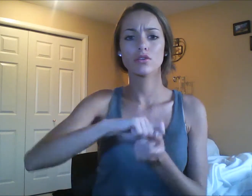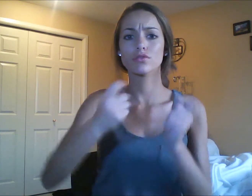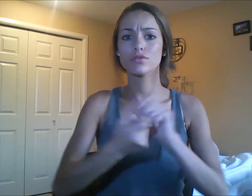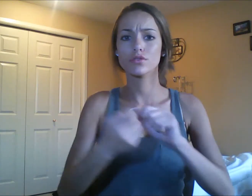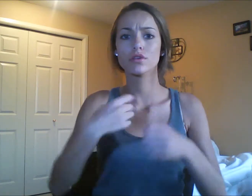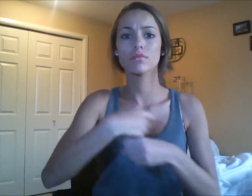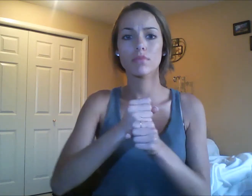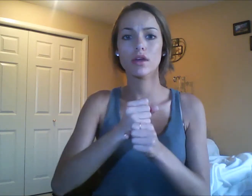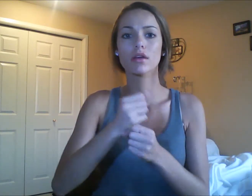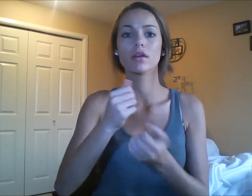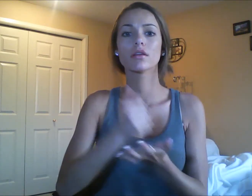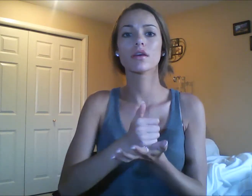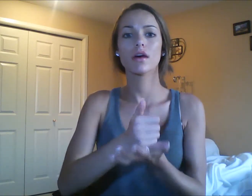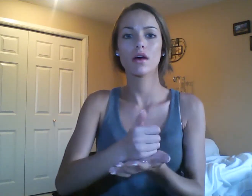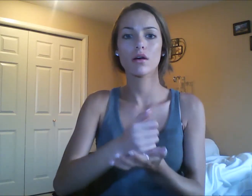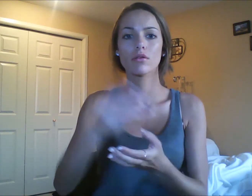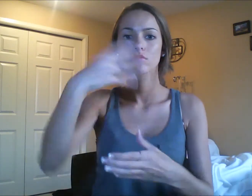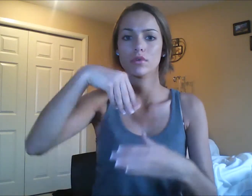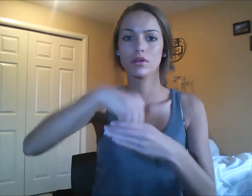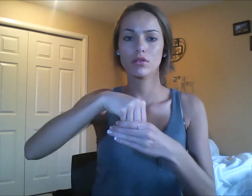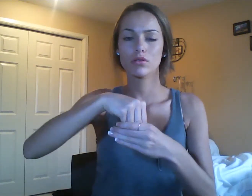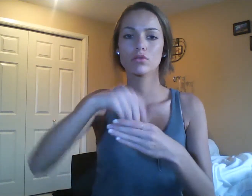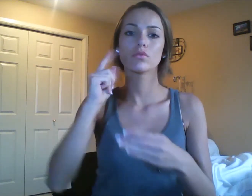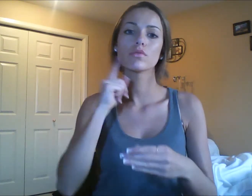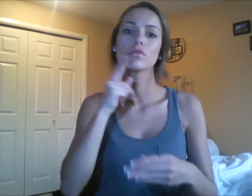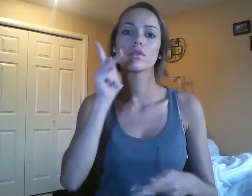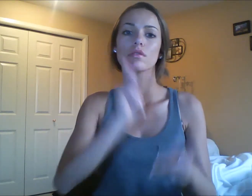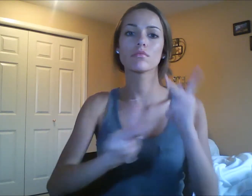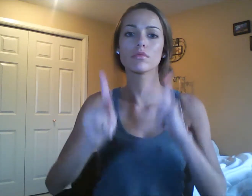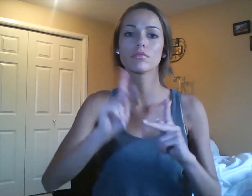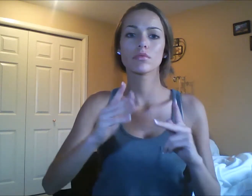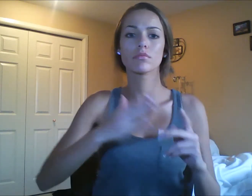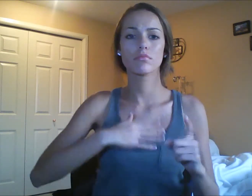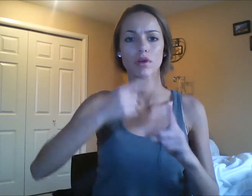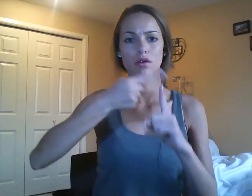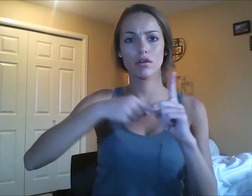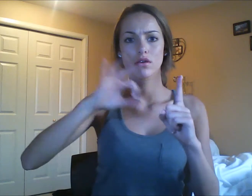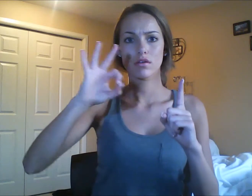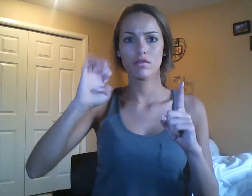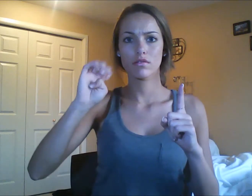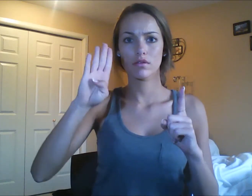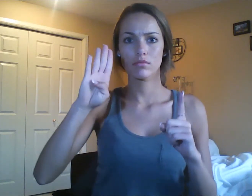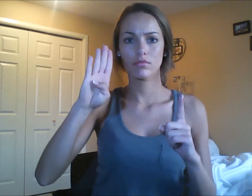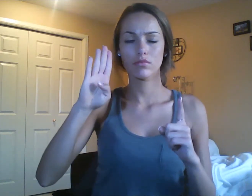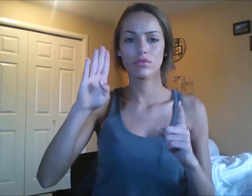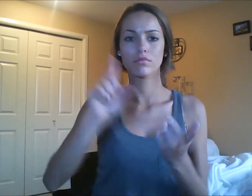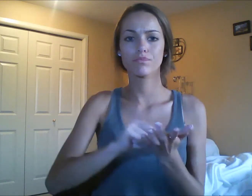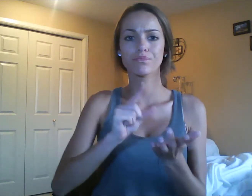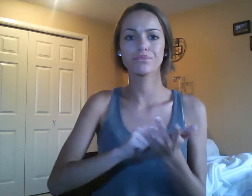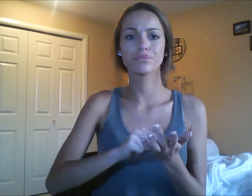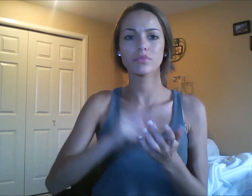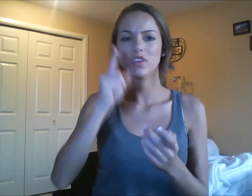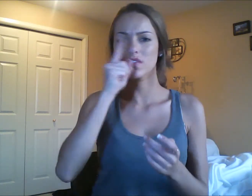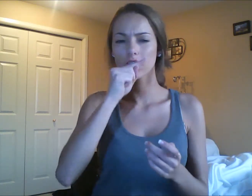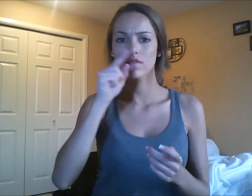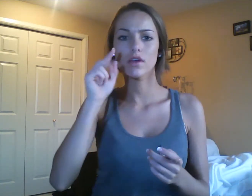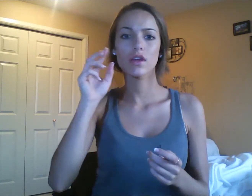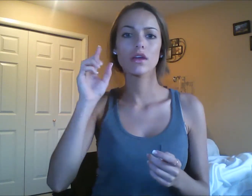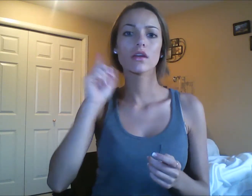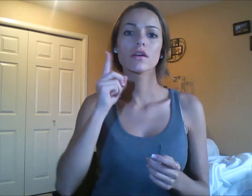them. My February article was about a fake deaf lottery scam. The author of this article